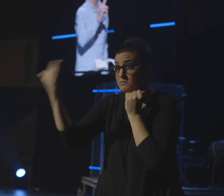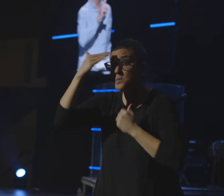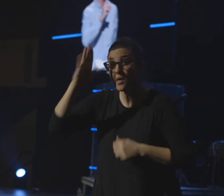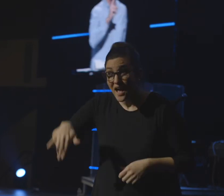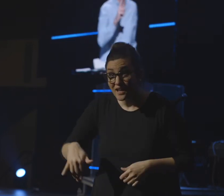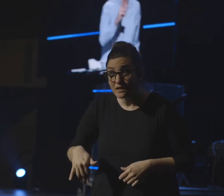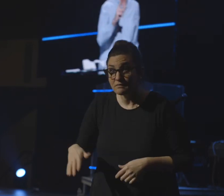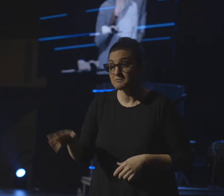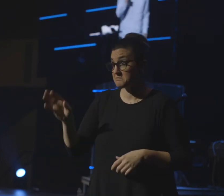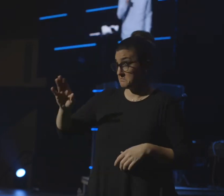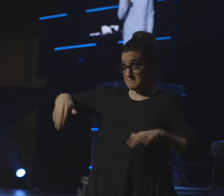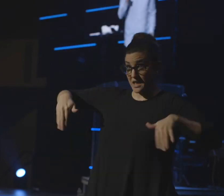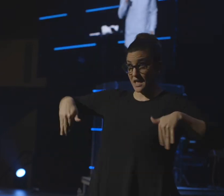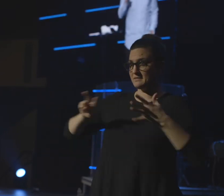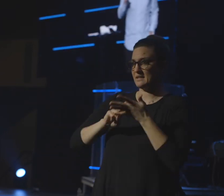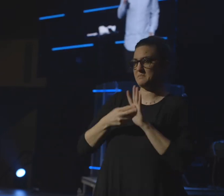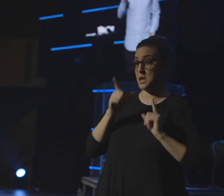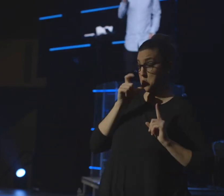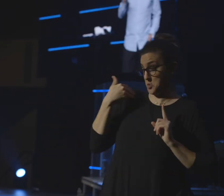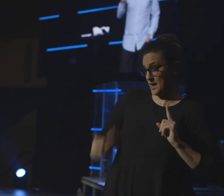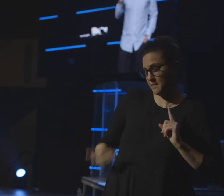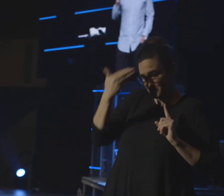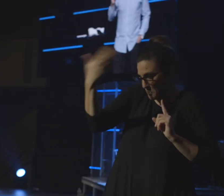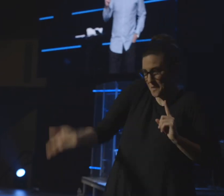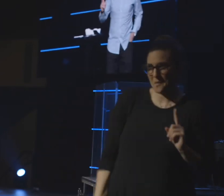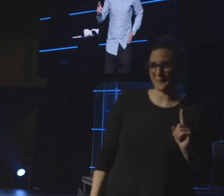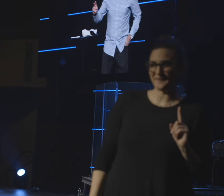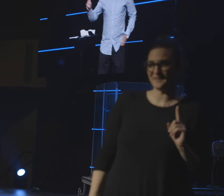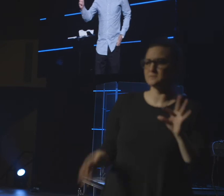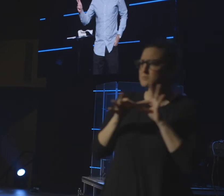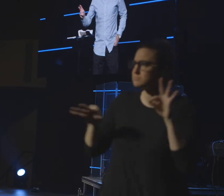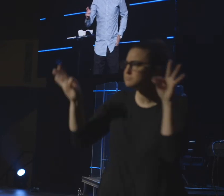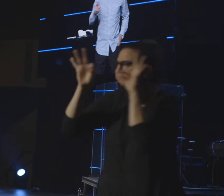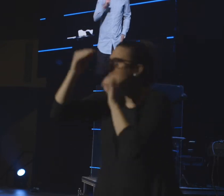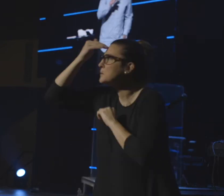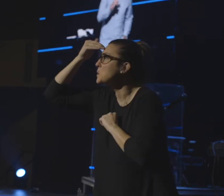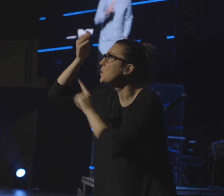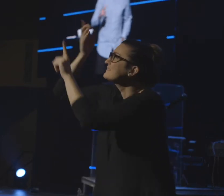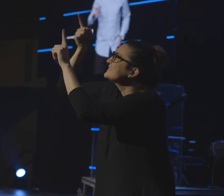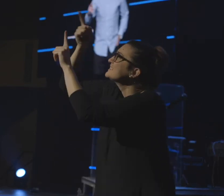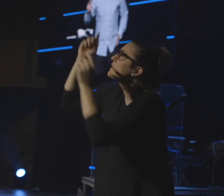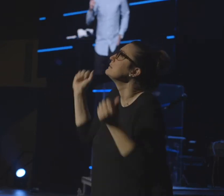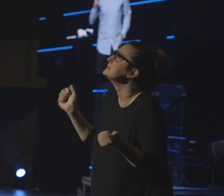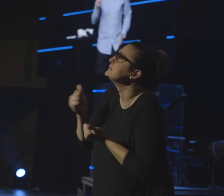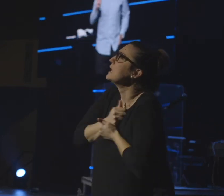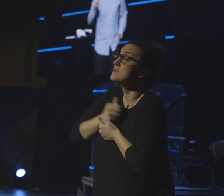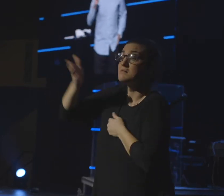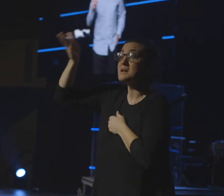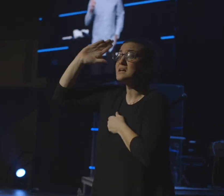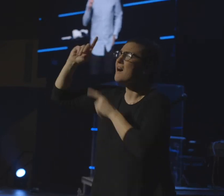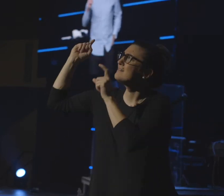you know that you are gifted? 1 Corinthians 12. This group of people and that group of people. No,